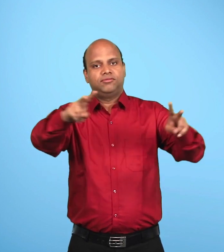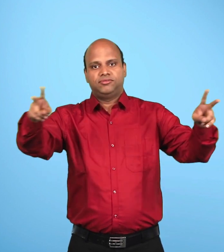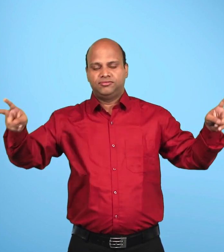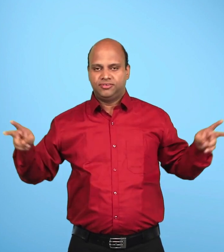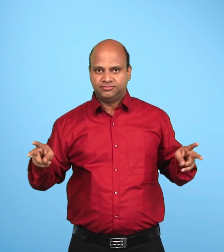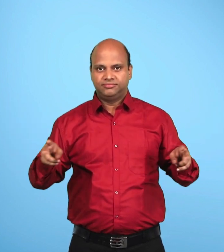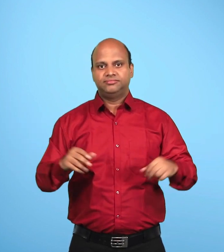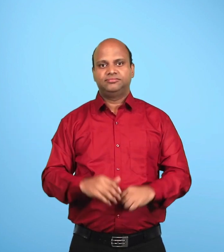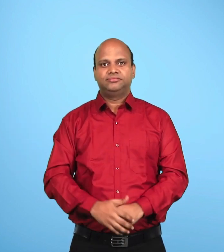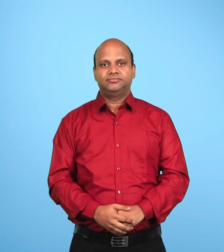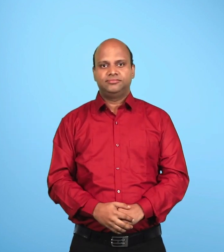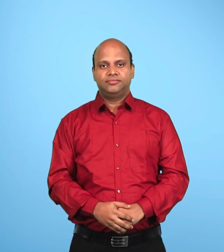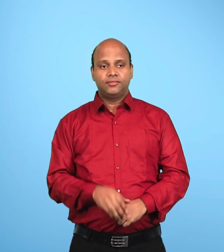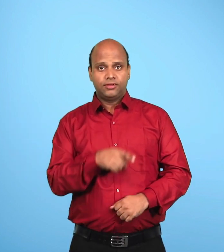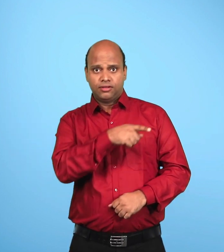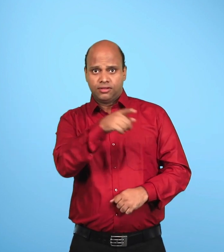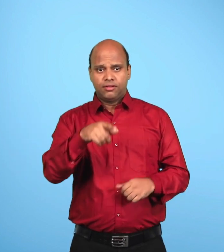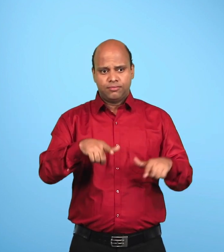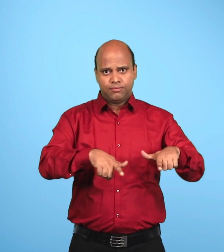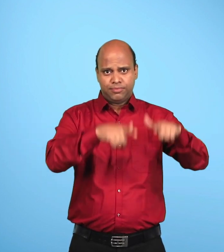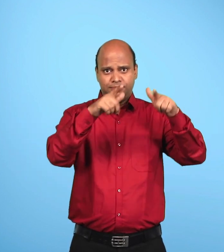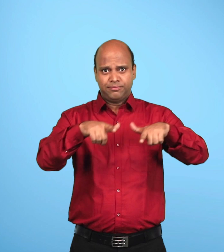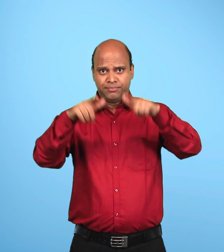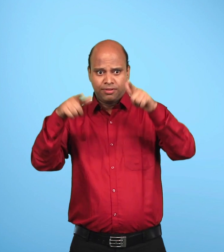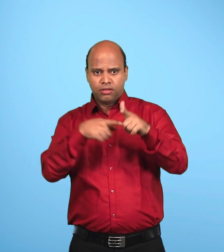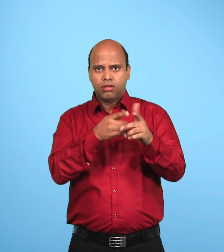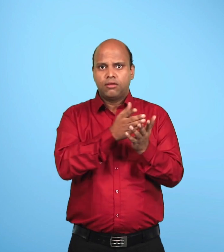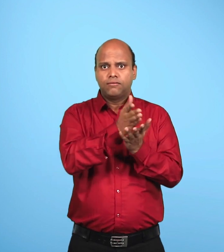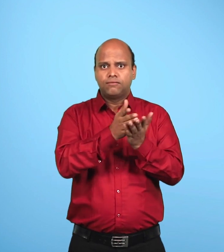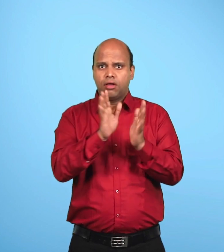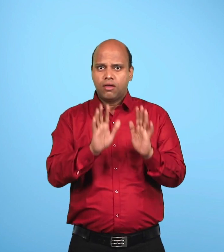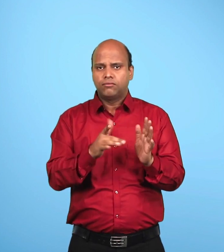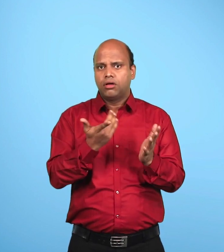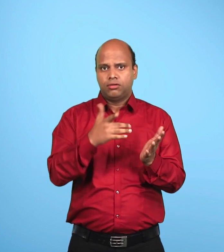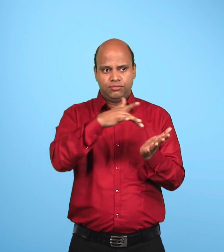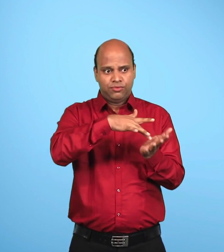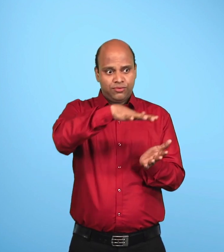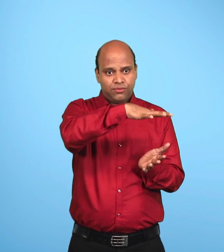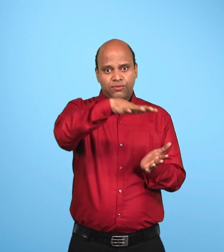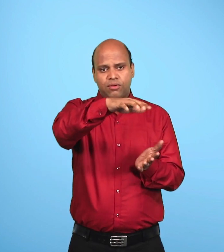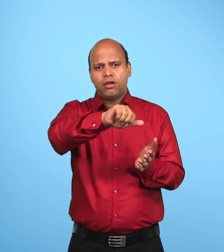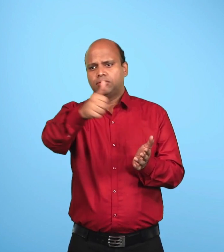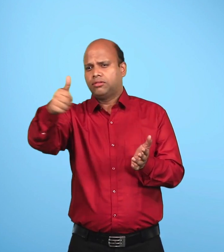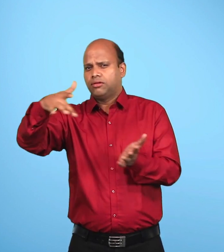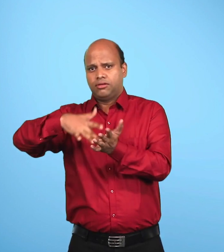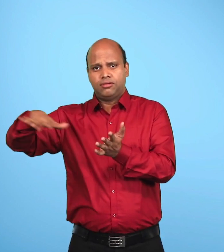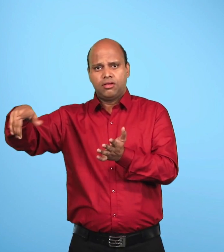different locations. The kinds of plants found in each of these regions were so different from the plants of the